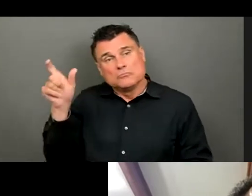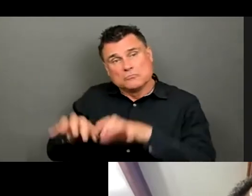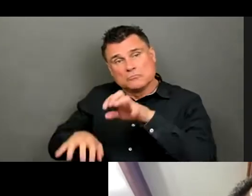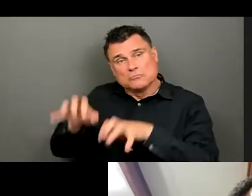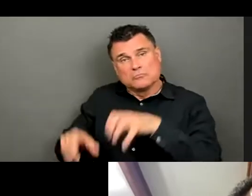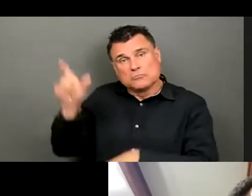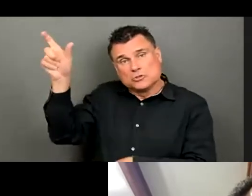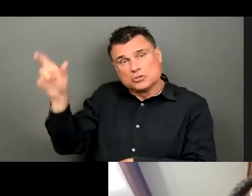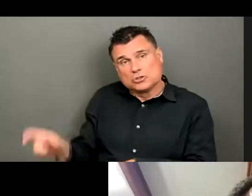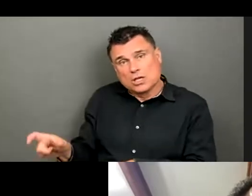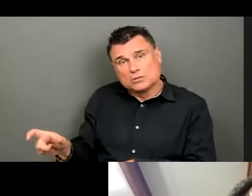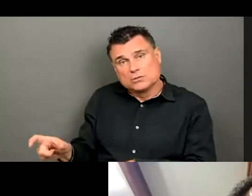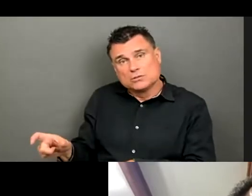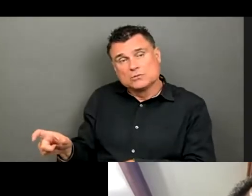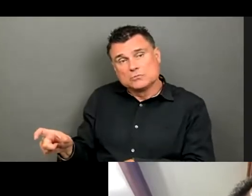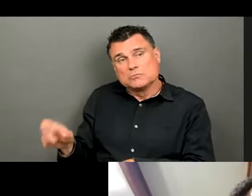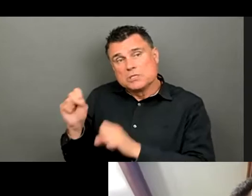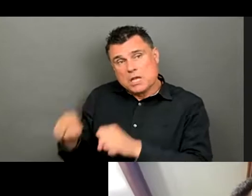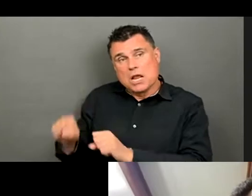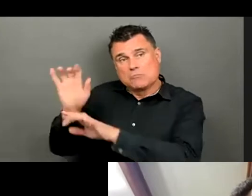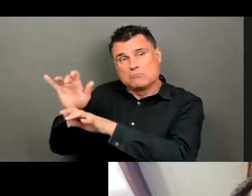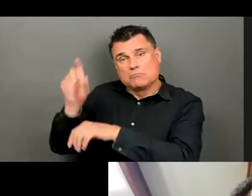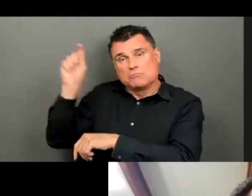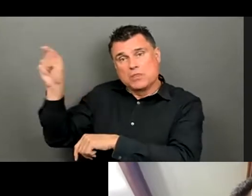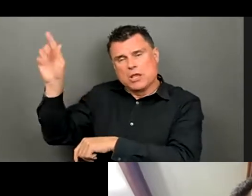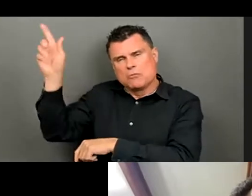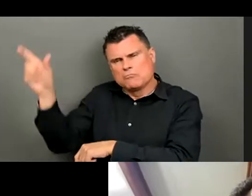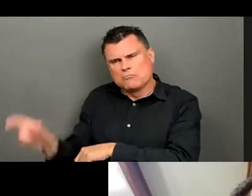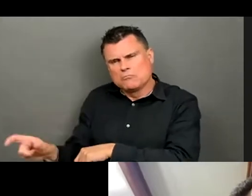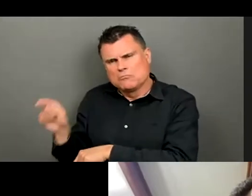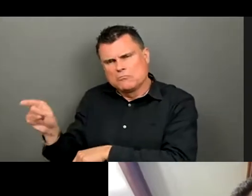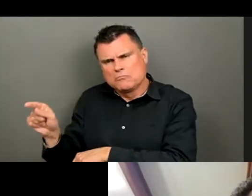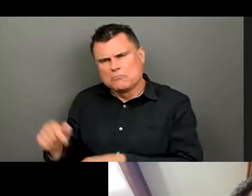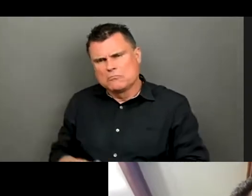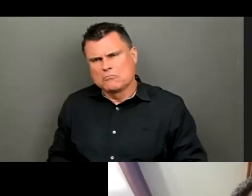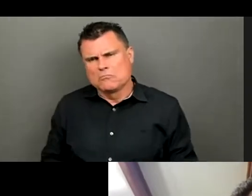to ask your questions there as well. We are going